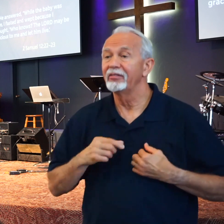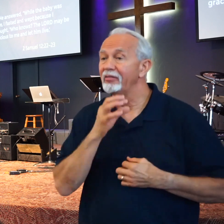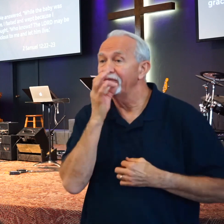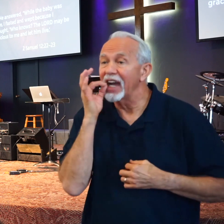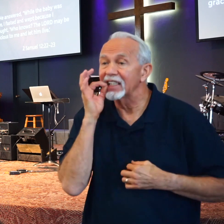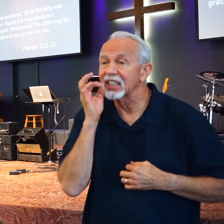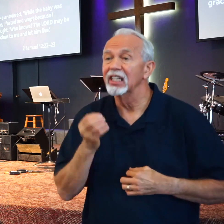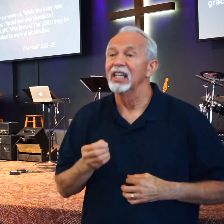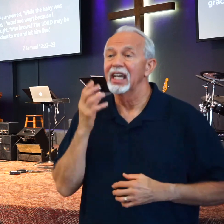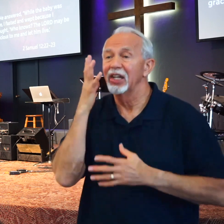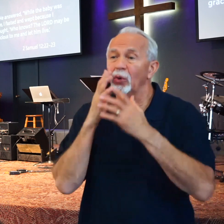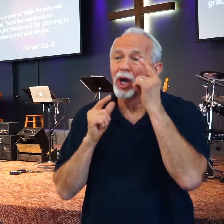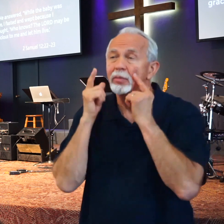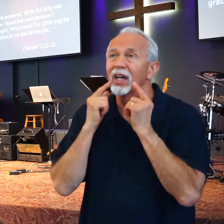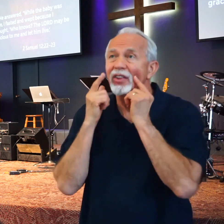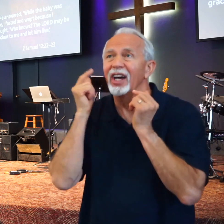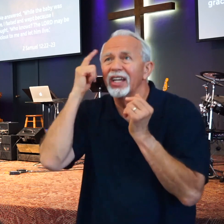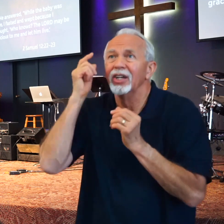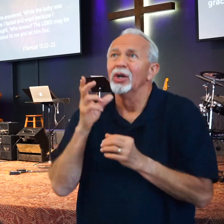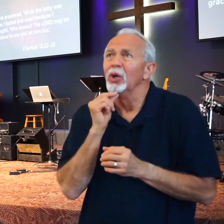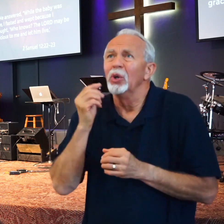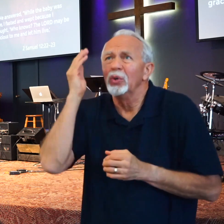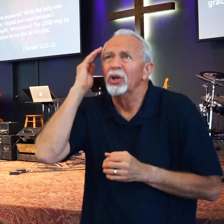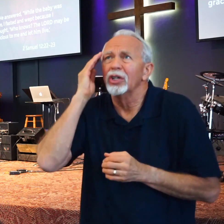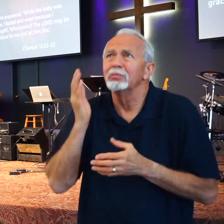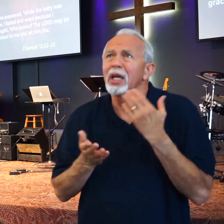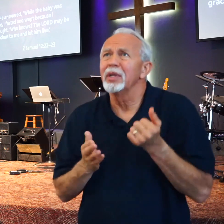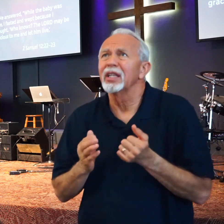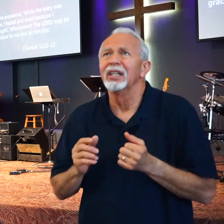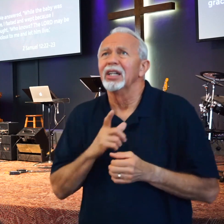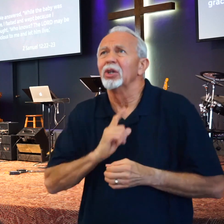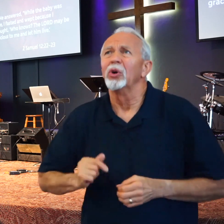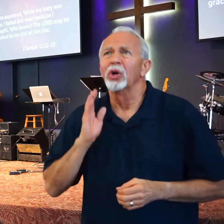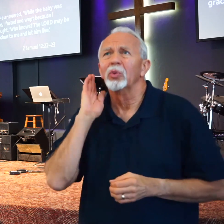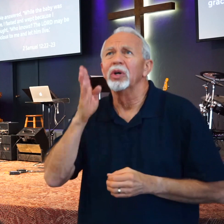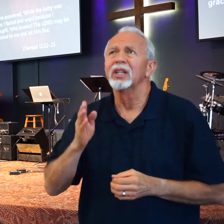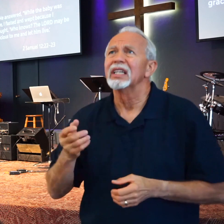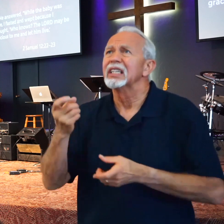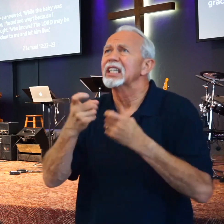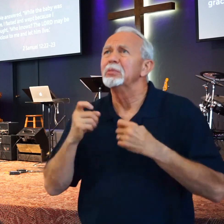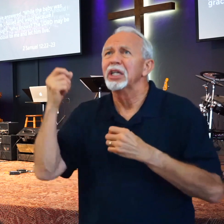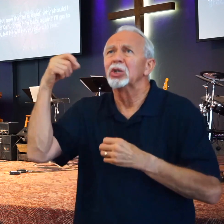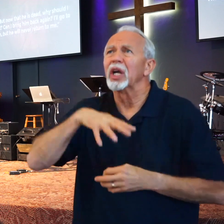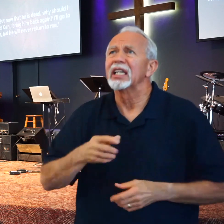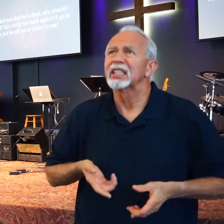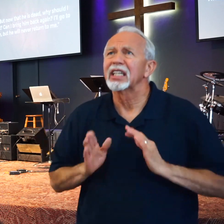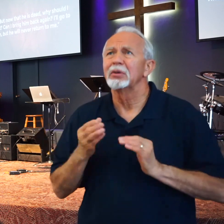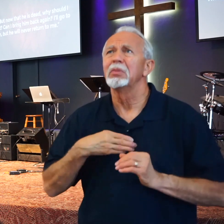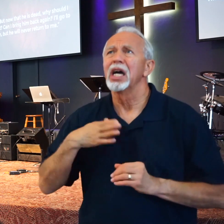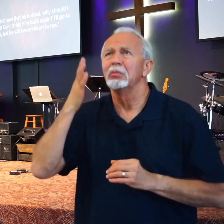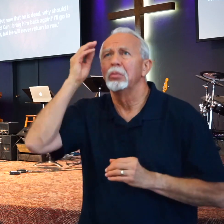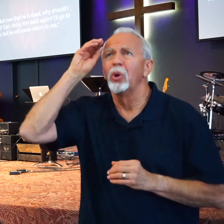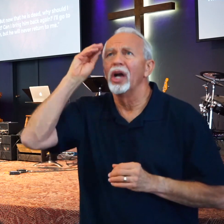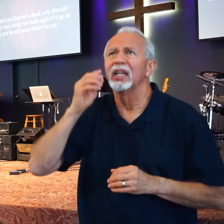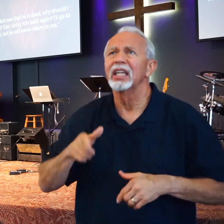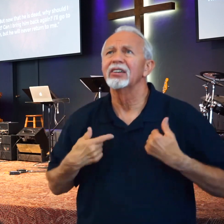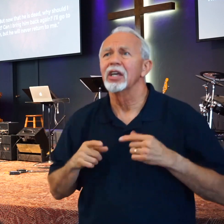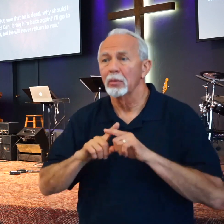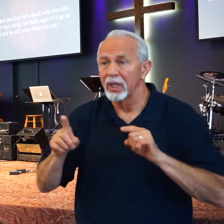because I thought, who knows, the Lord may be gracious to me and let him live. But now that he is